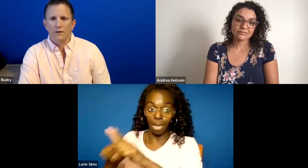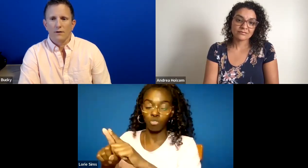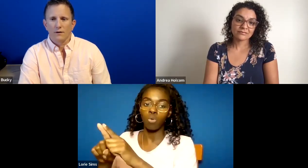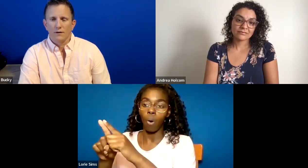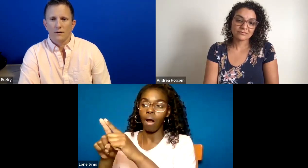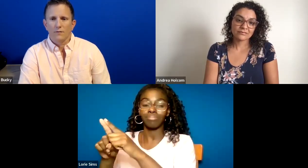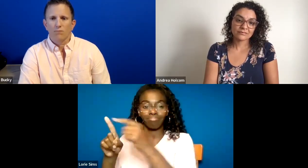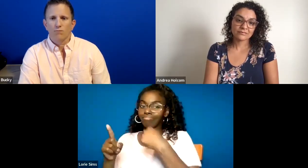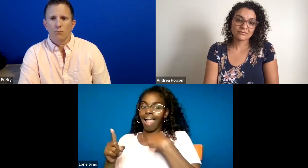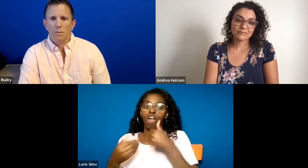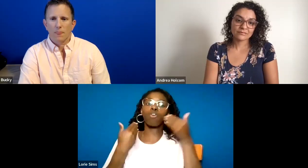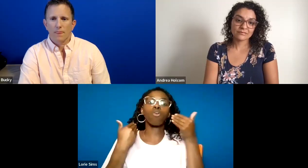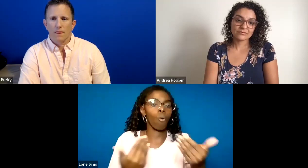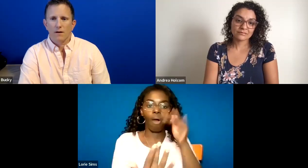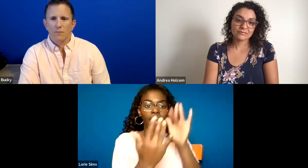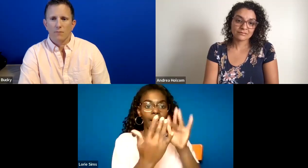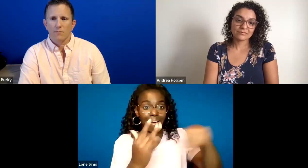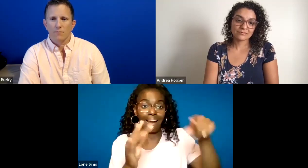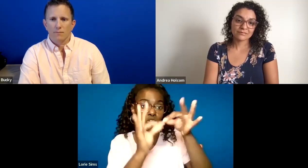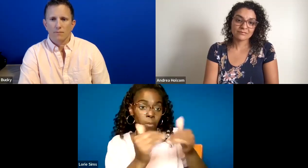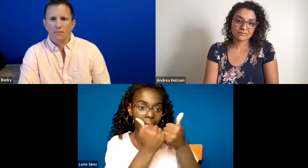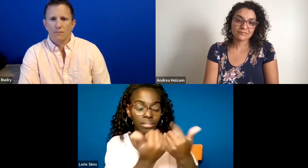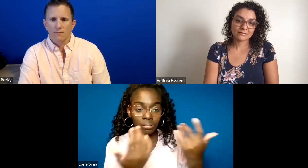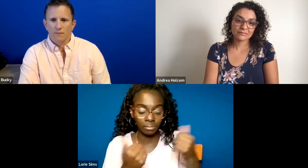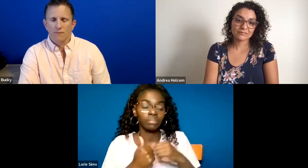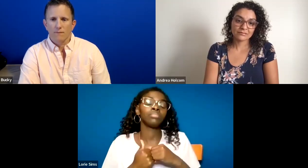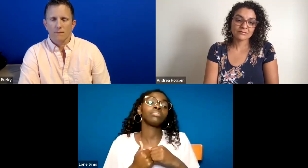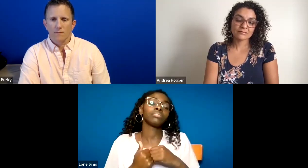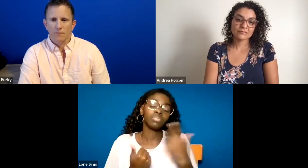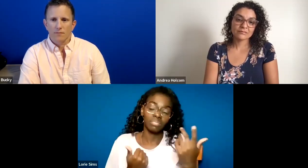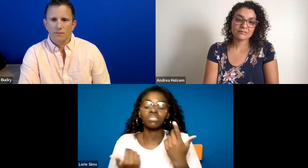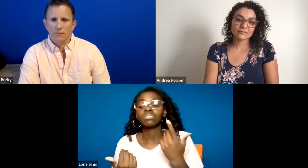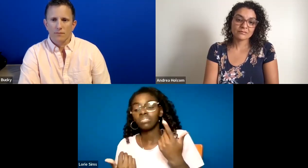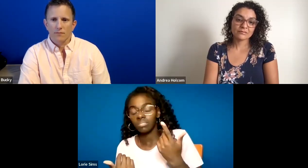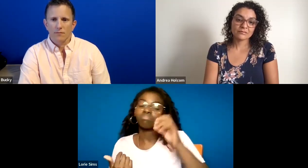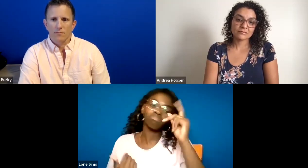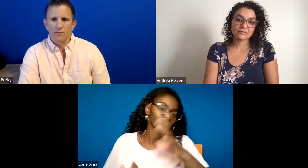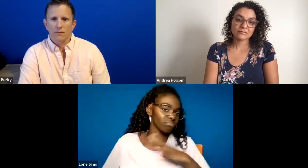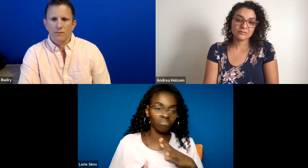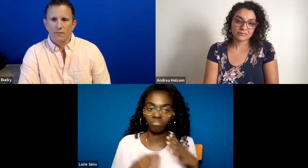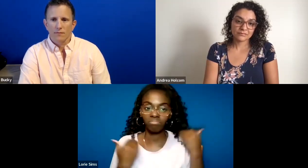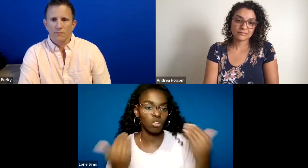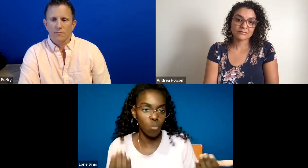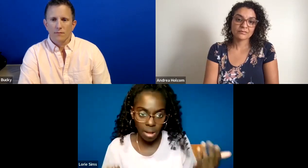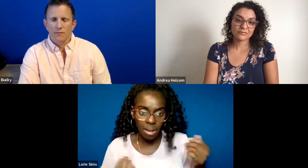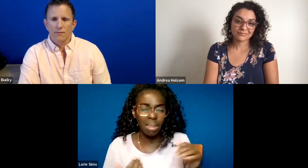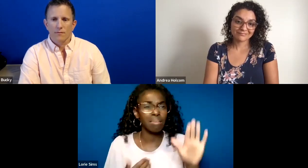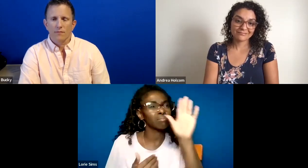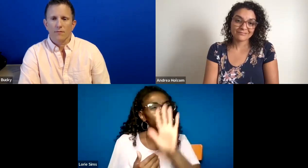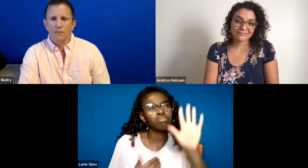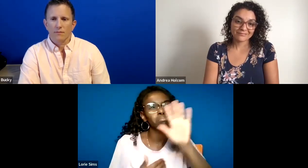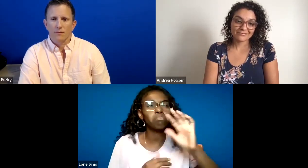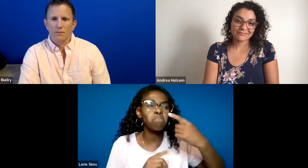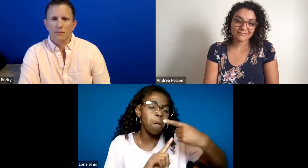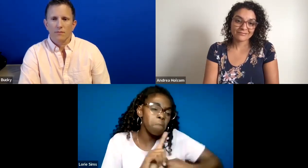approach. So that interpreter then spoke to my mentor and said, you know what, you should reach out to the interpreting agency. I